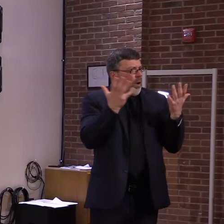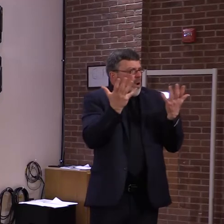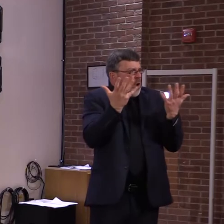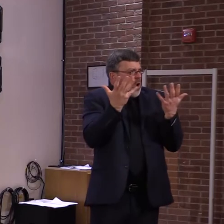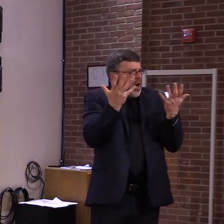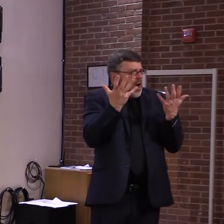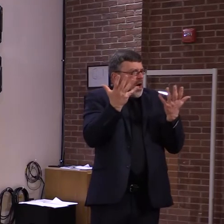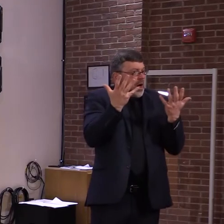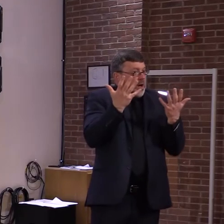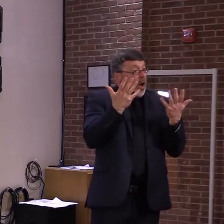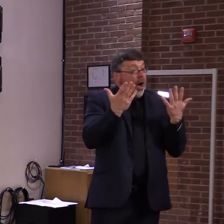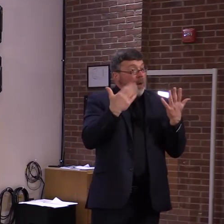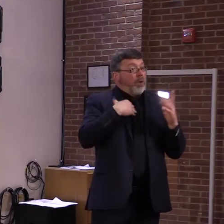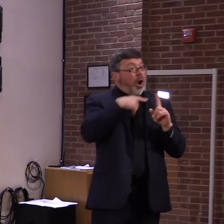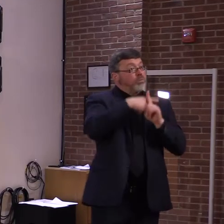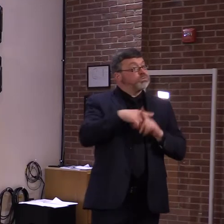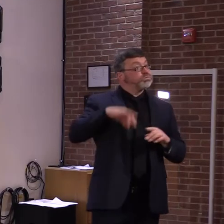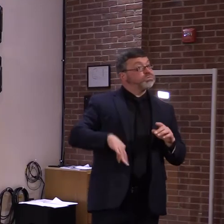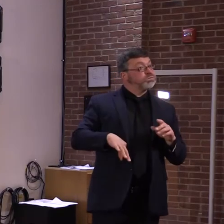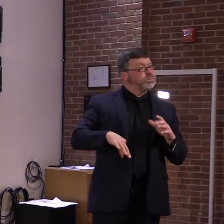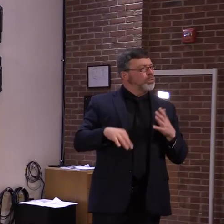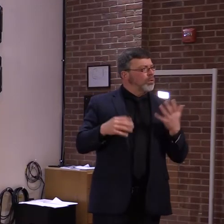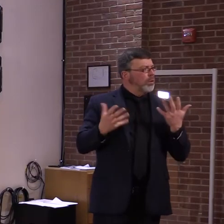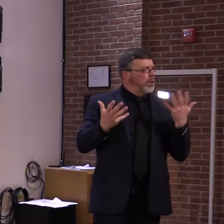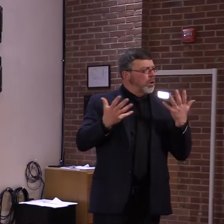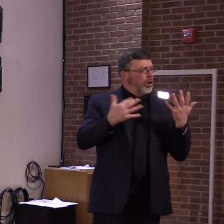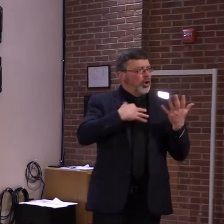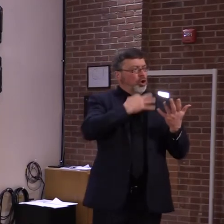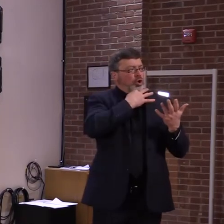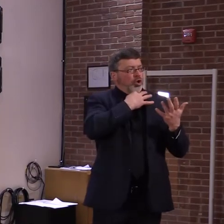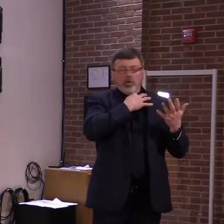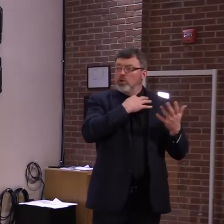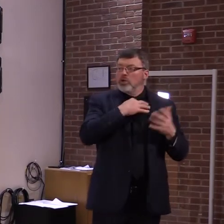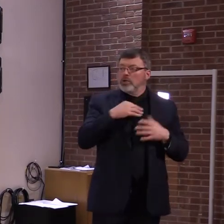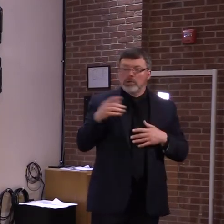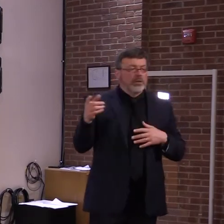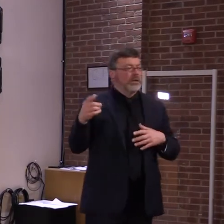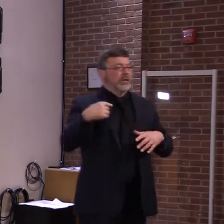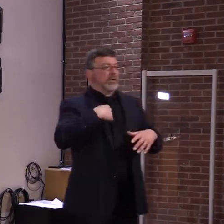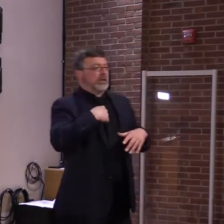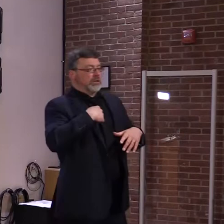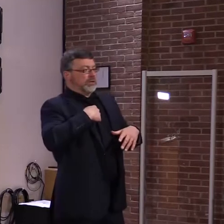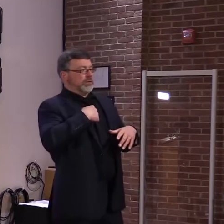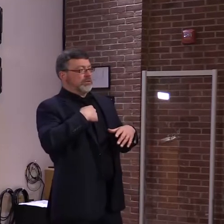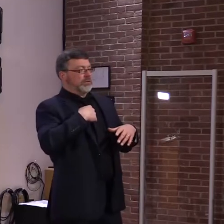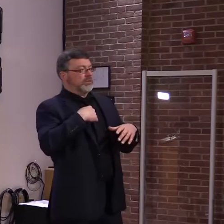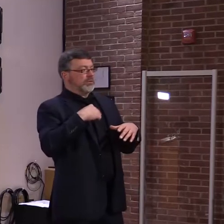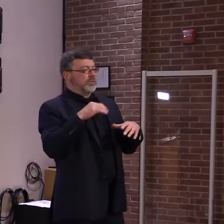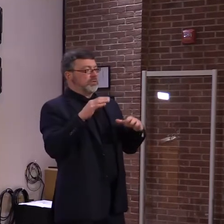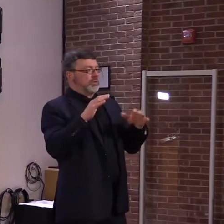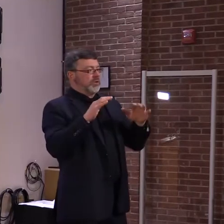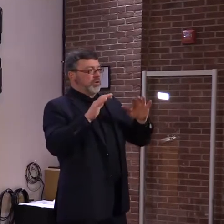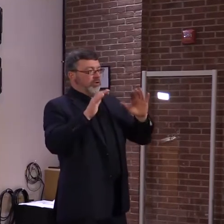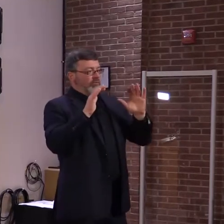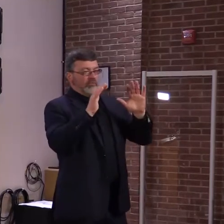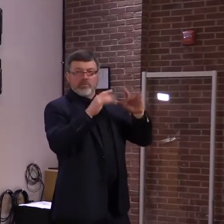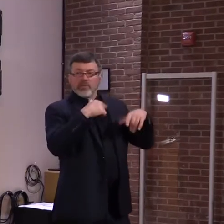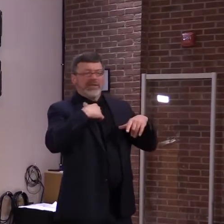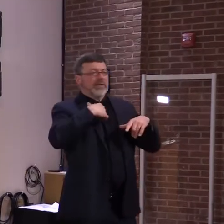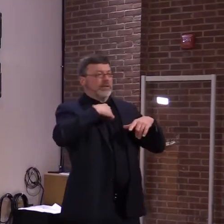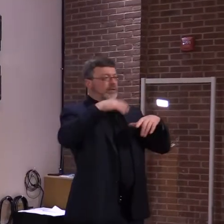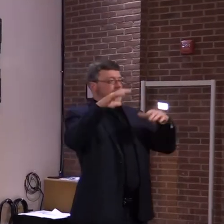I'll turn that over to Dr. Levine, because you don't want me giving you that advice. Probably not.